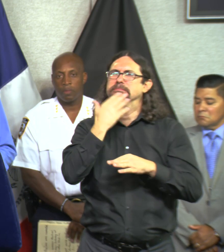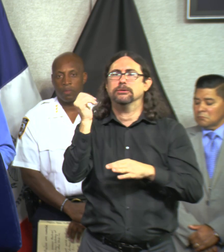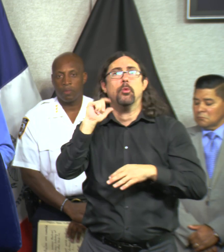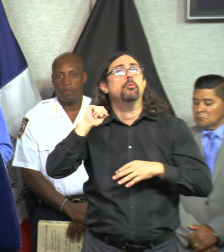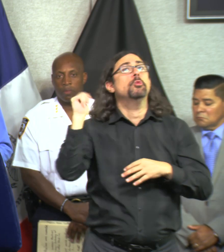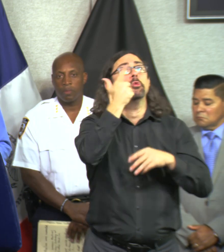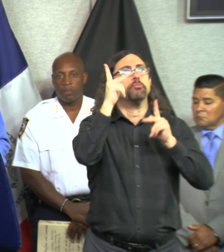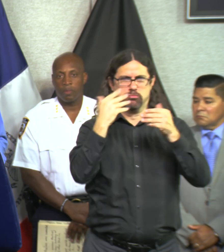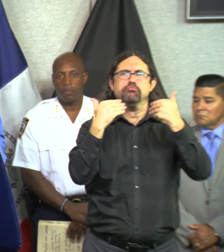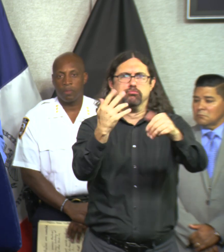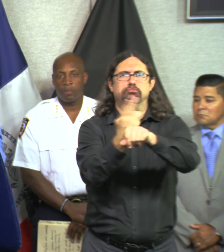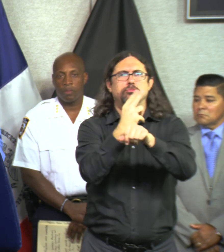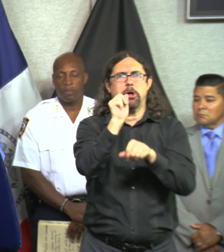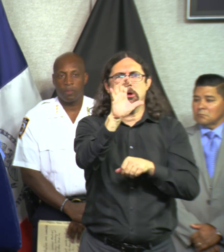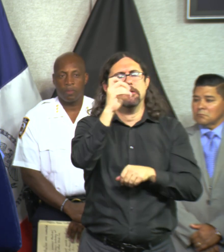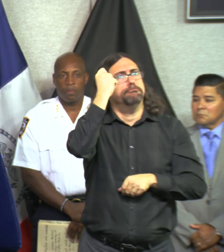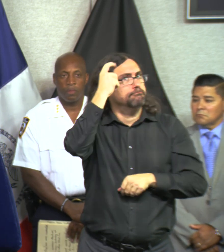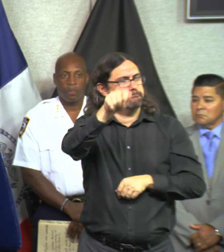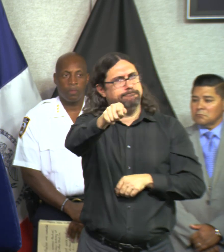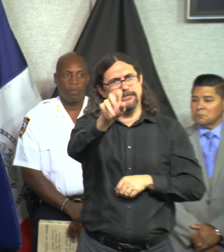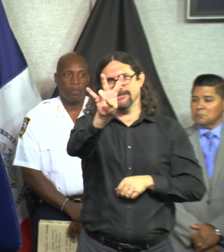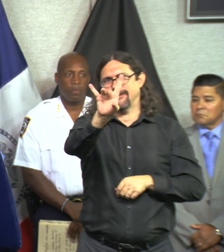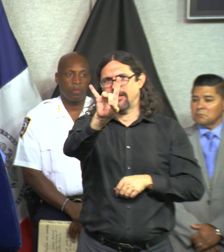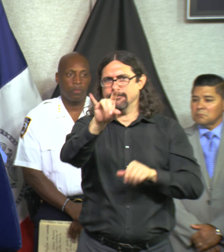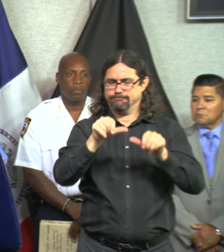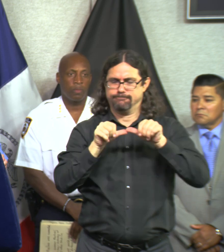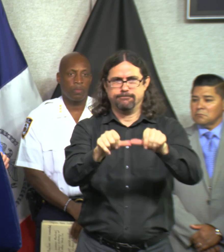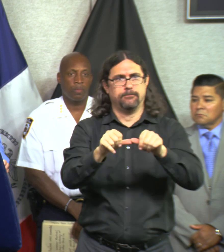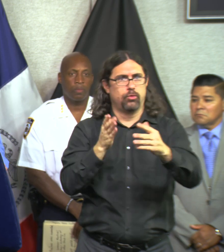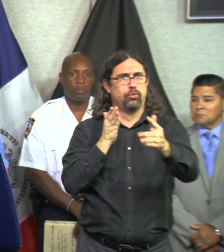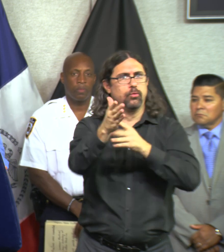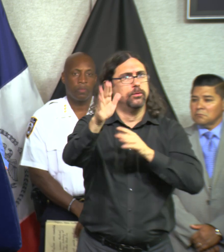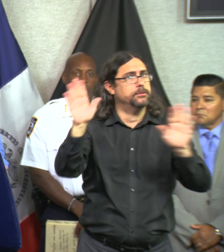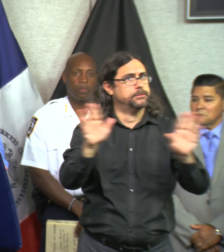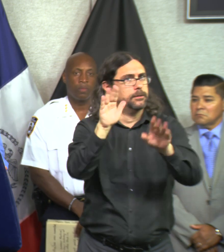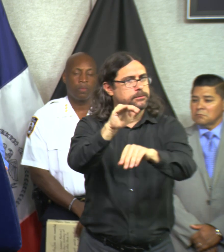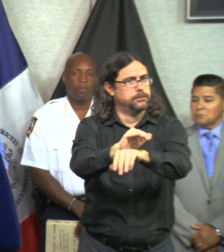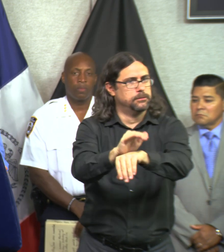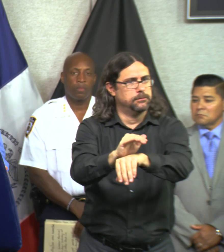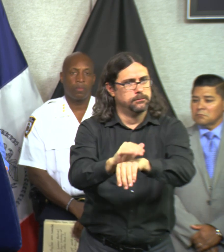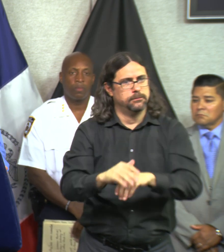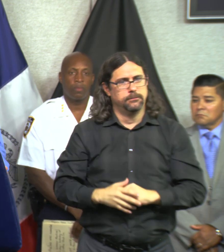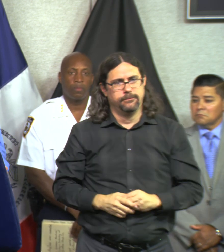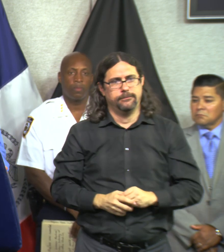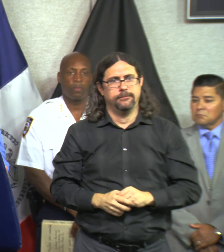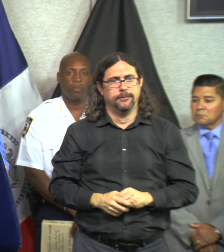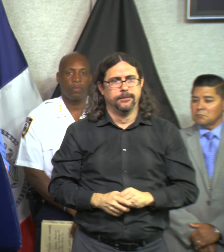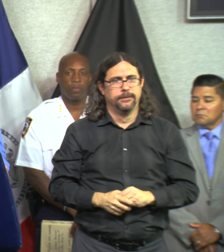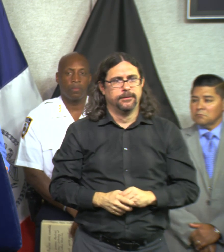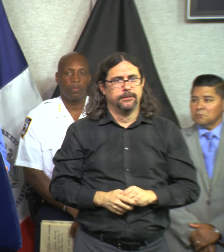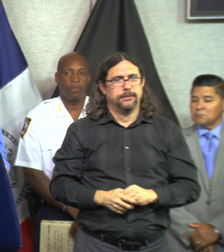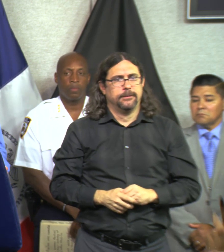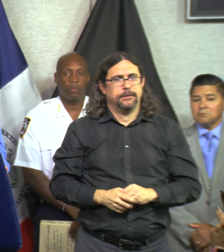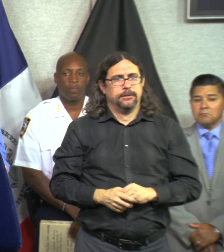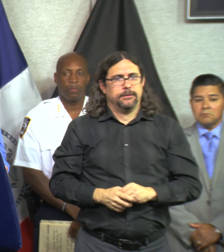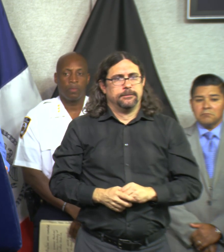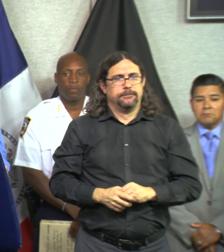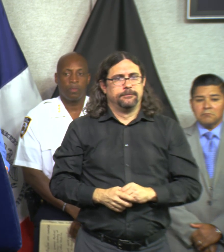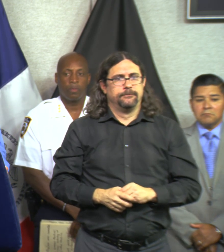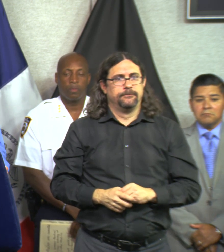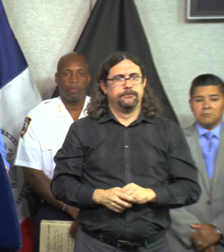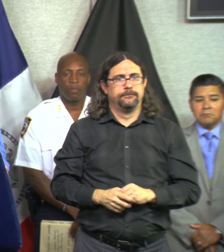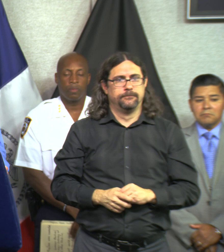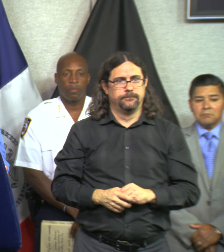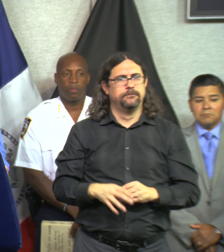The executive order mandates large office buildings to keep their thermostats at 78 degrees through